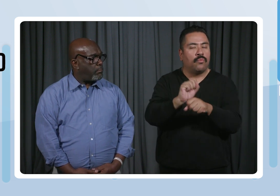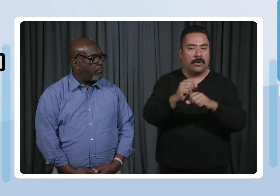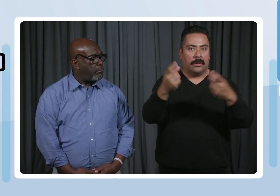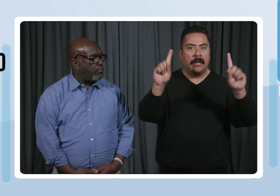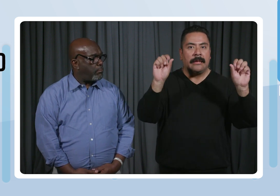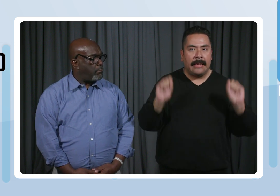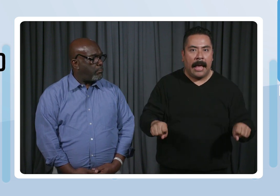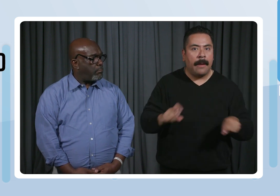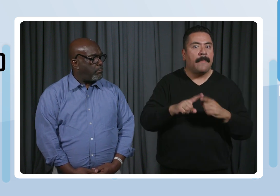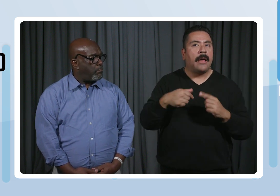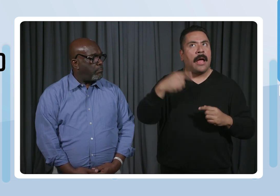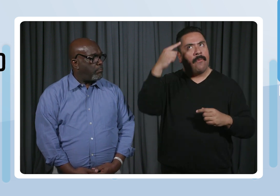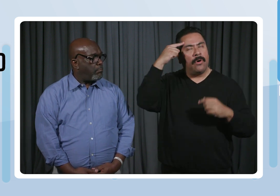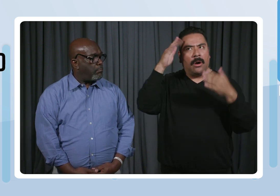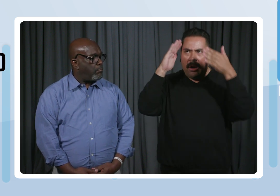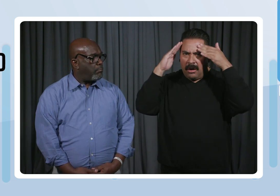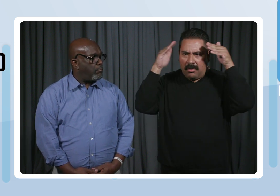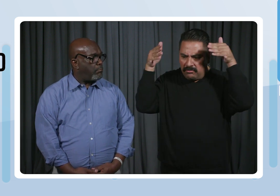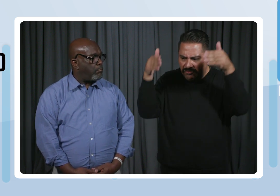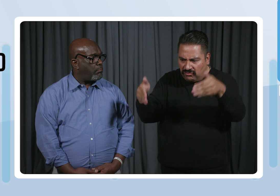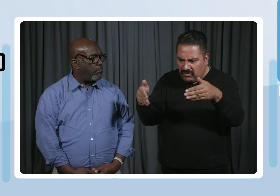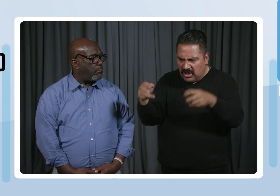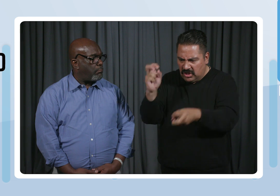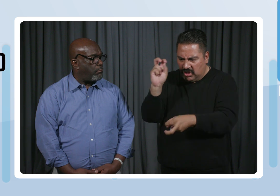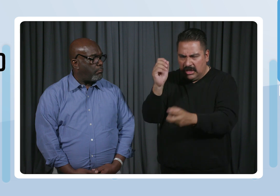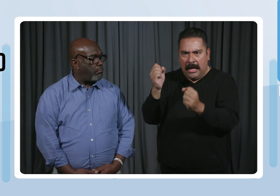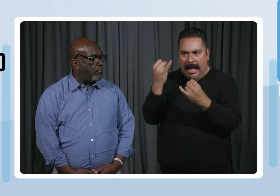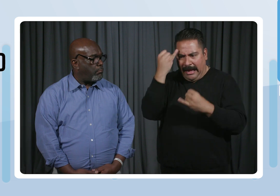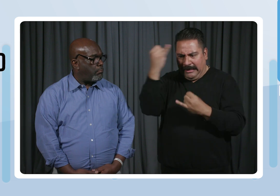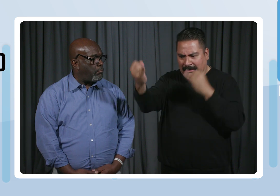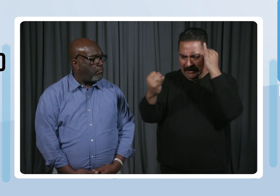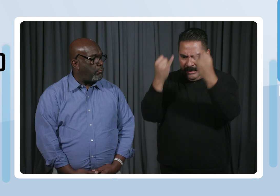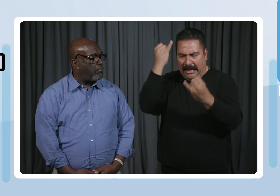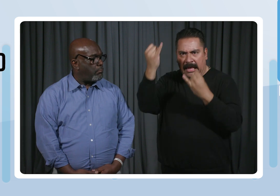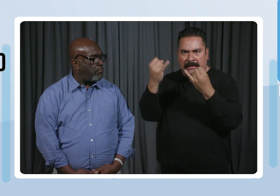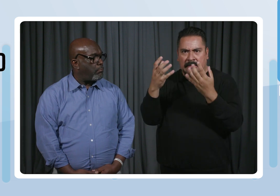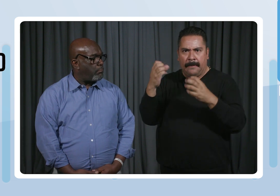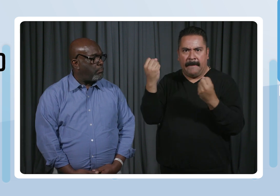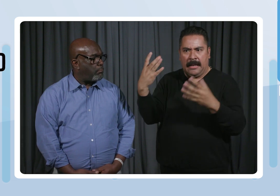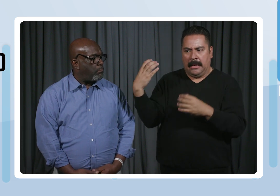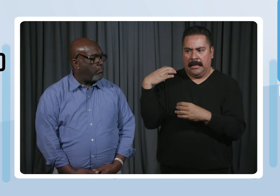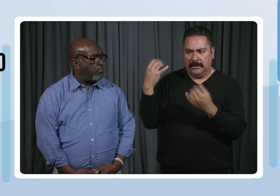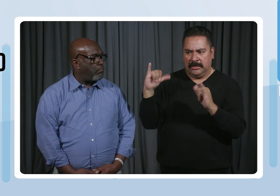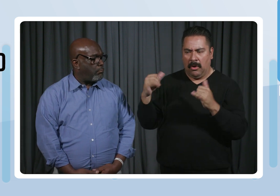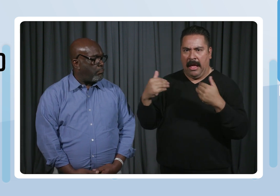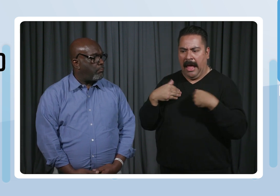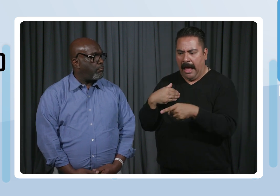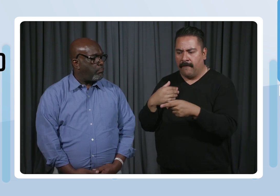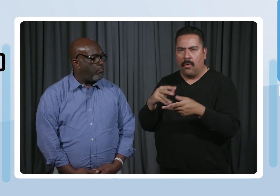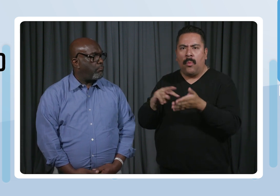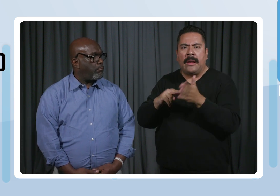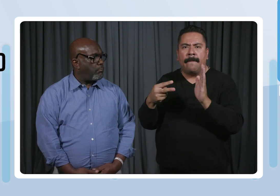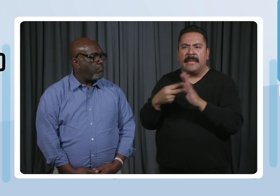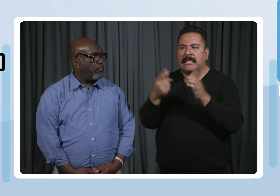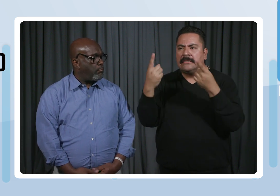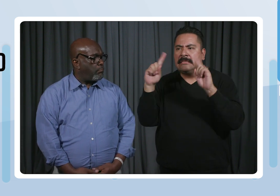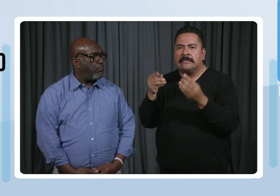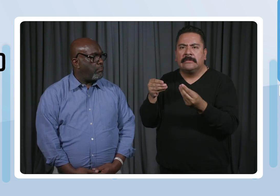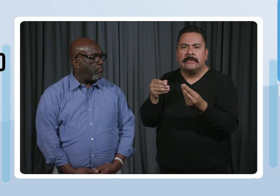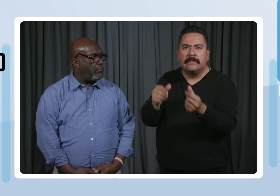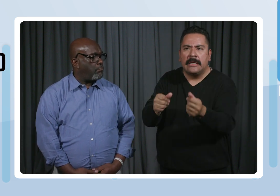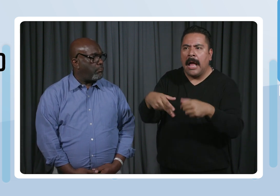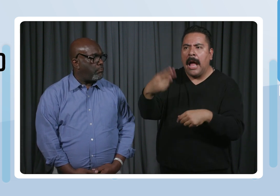our thinking from these rigid ideas that I think a lot of employers still hold about what productivity and efficiency and